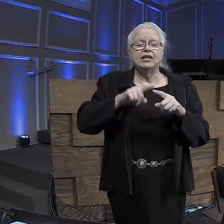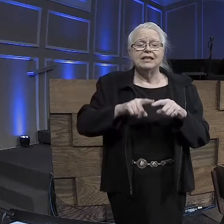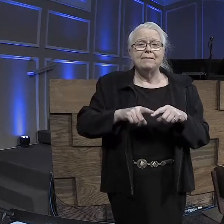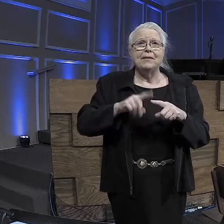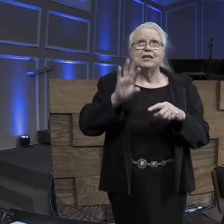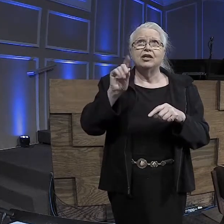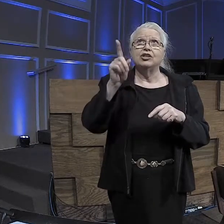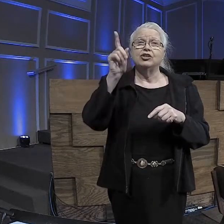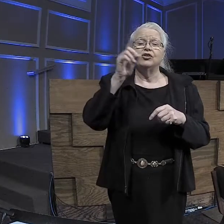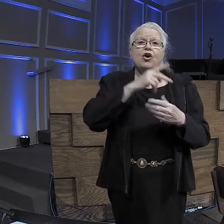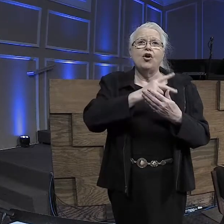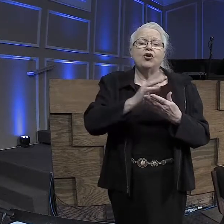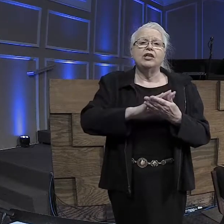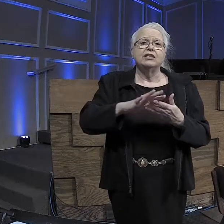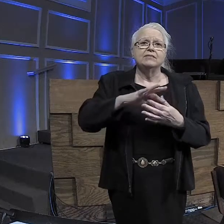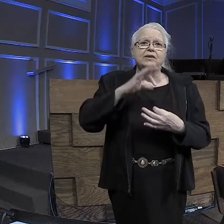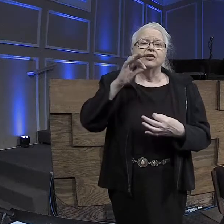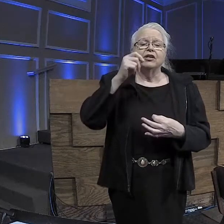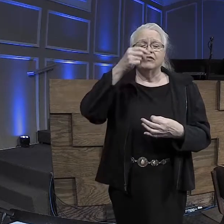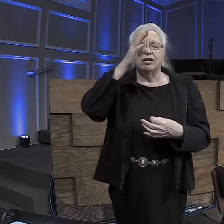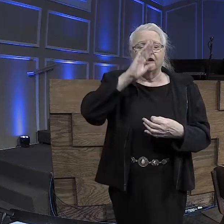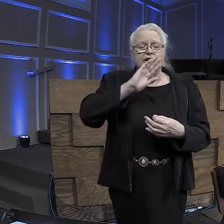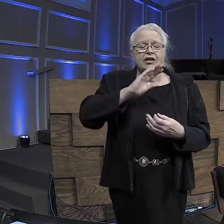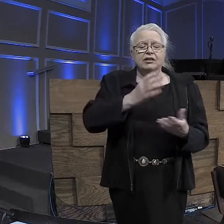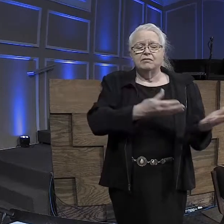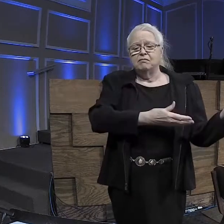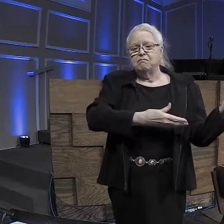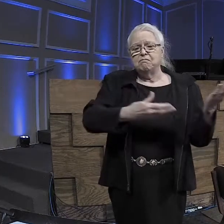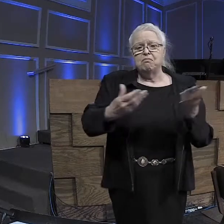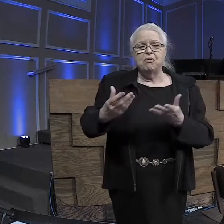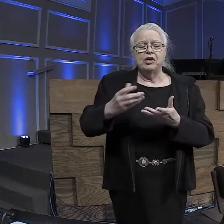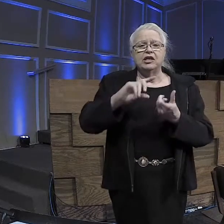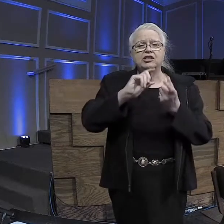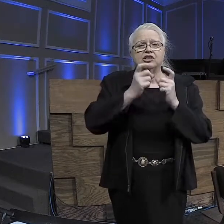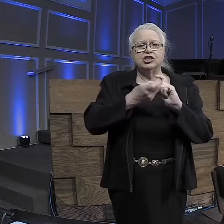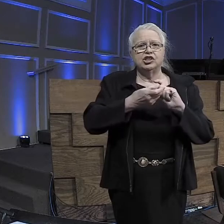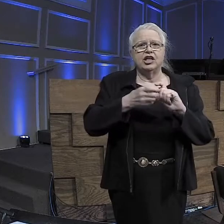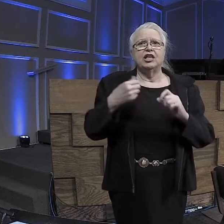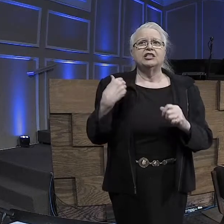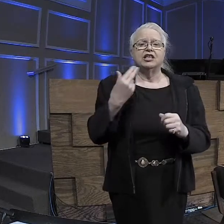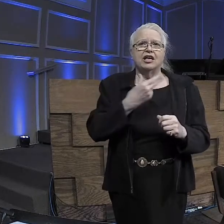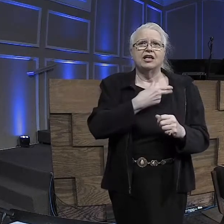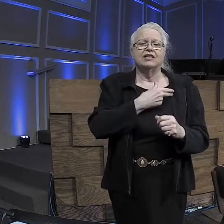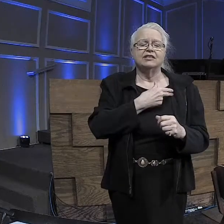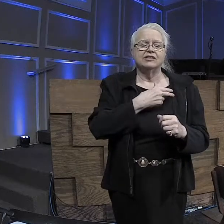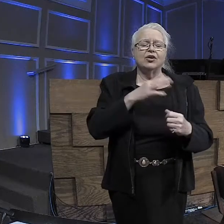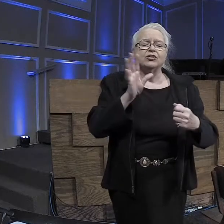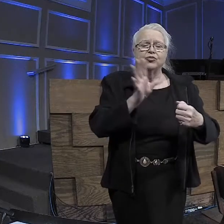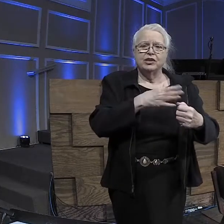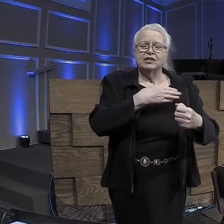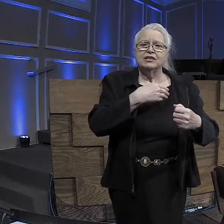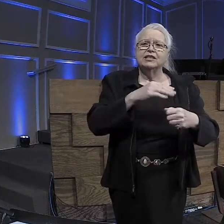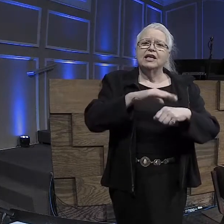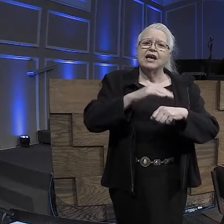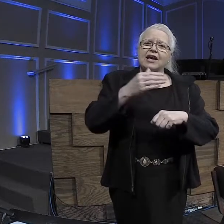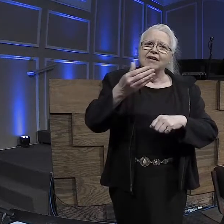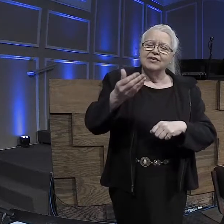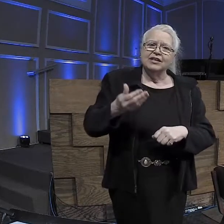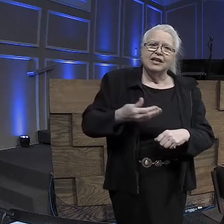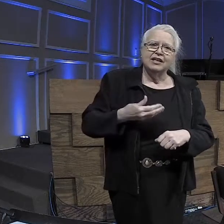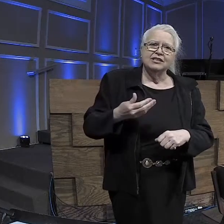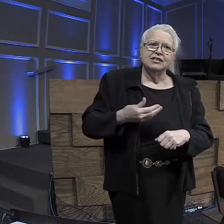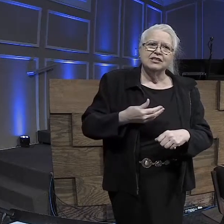bring about heart change. So as we sing this hymn of invitation and declaring